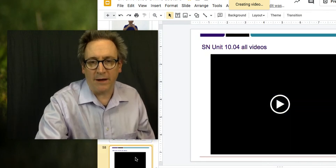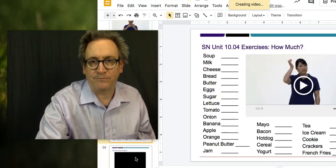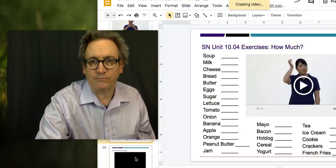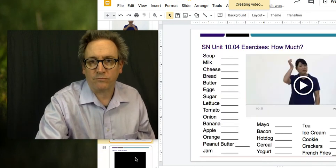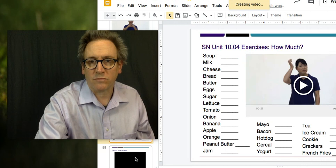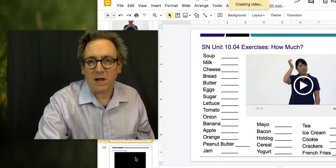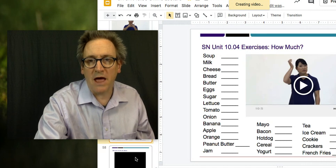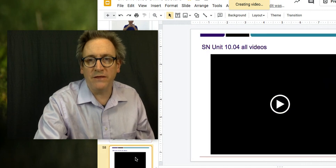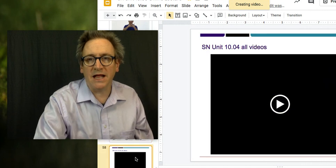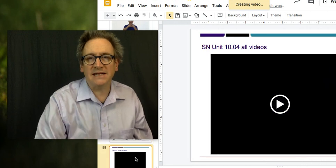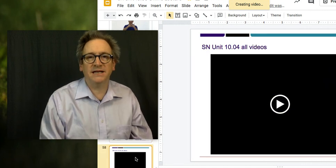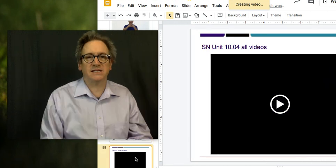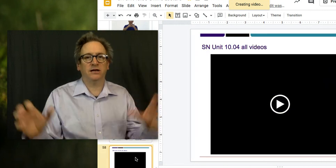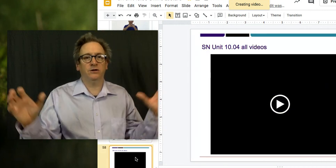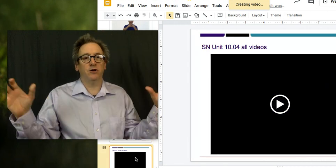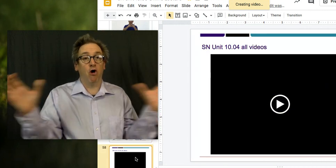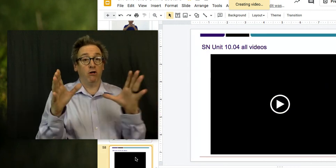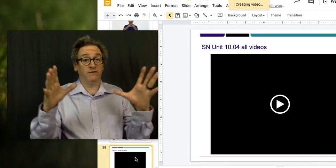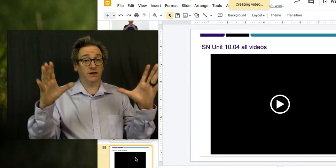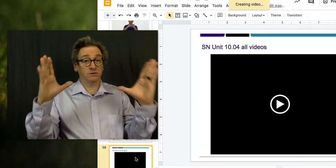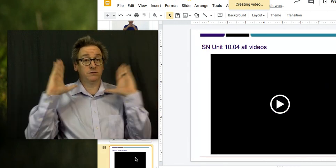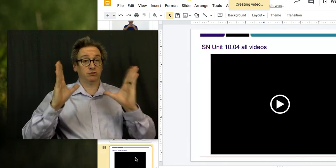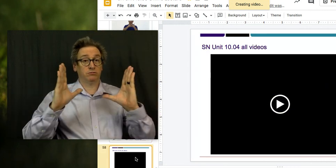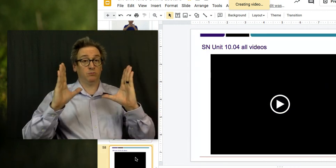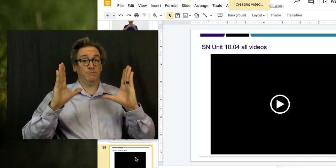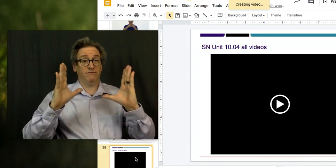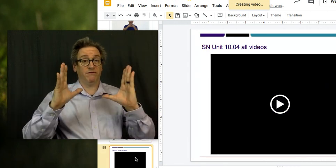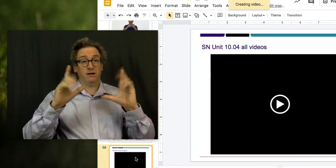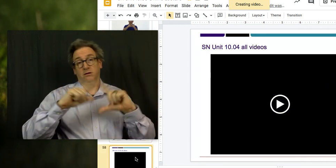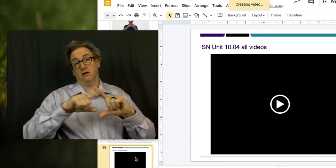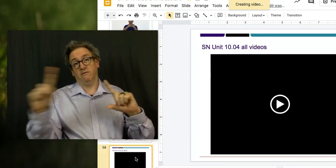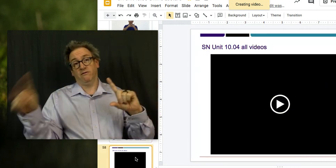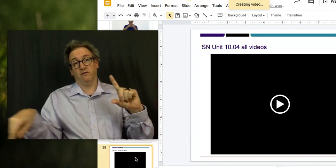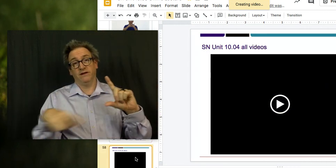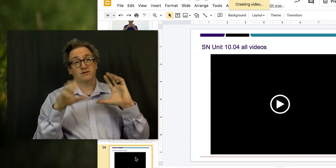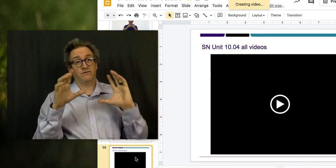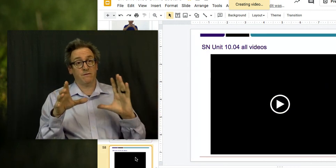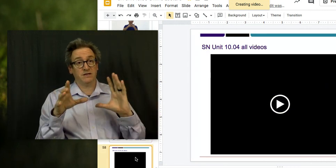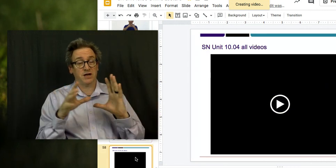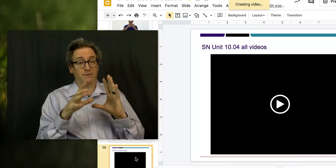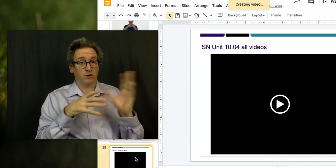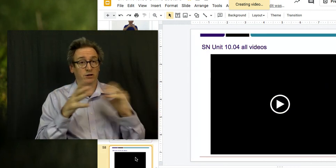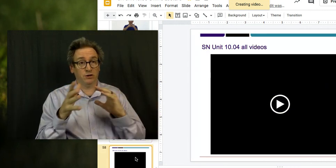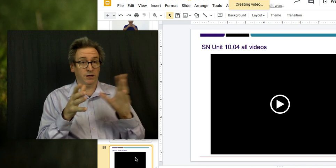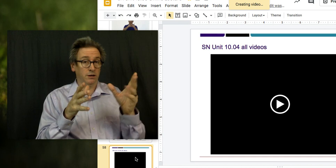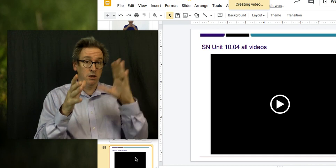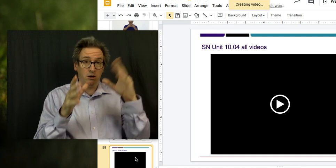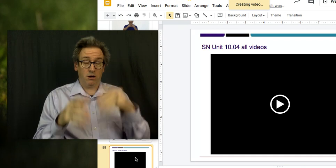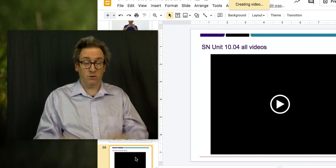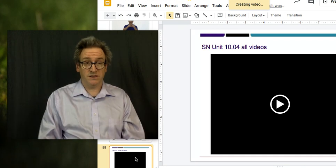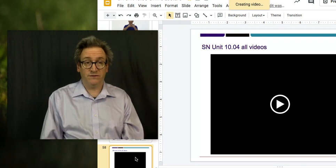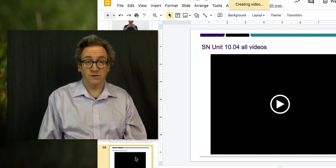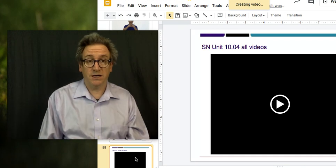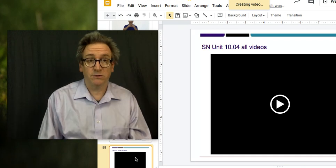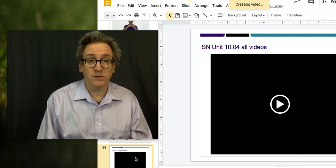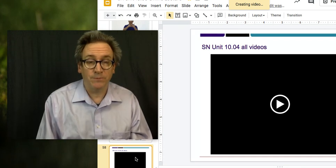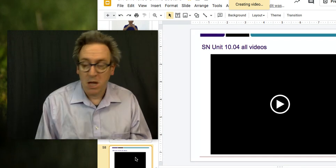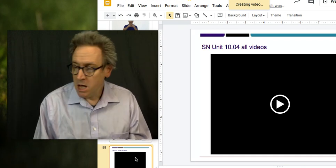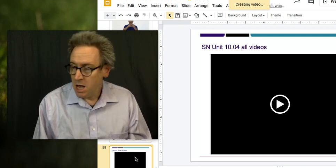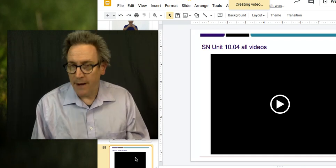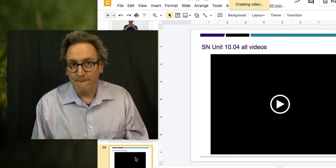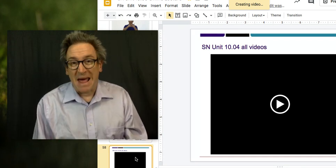Okay. And then the last thing is I included all the videos, one big file of all the videos from this chapter, including all the ones I've used in here.